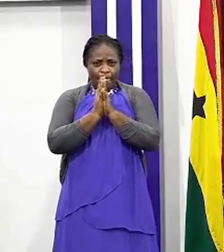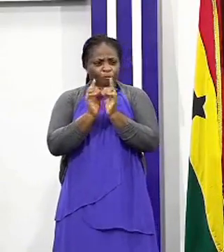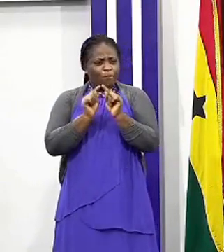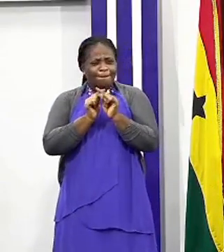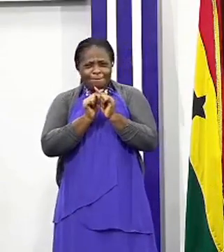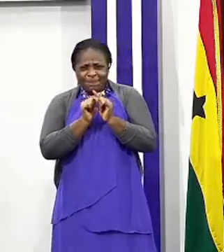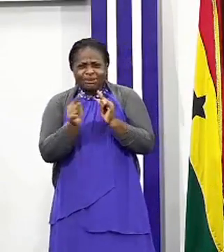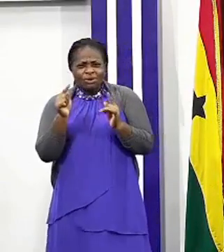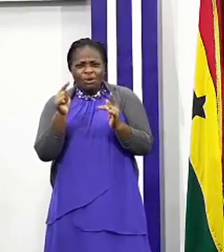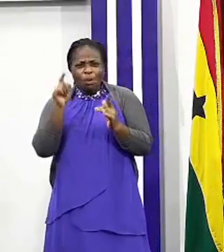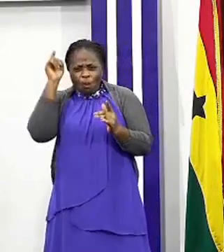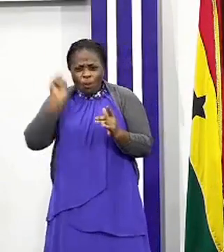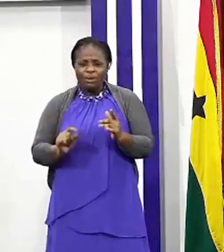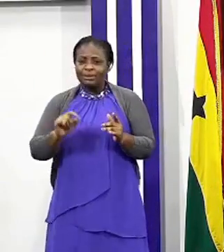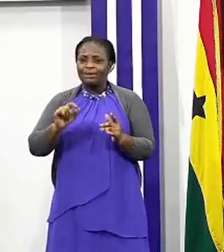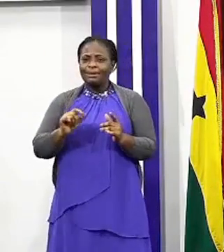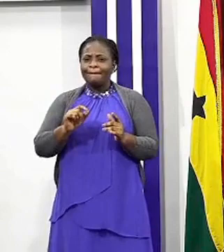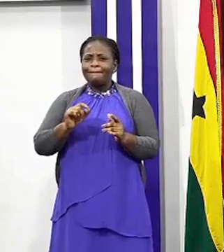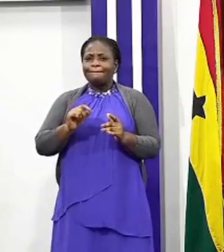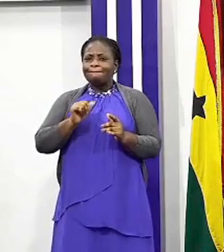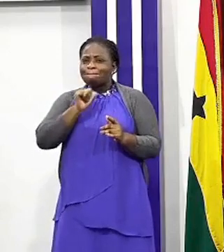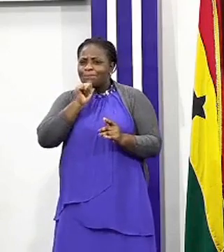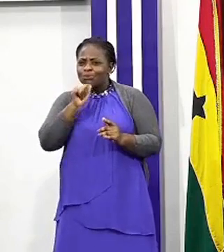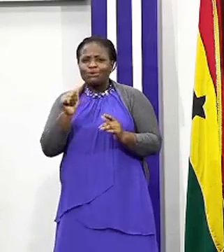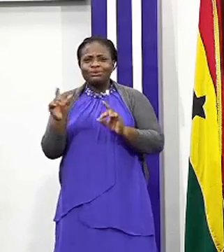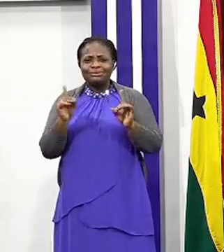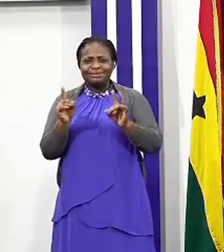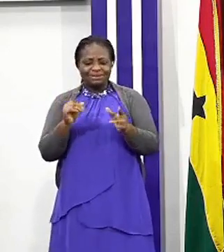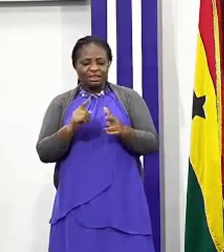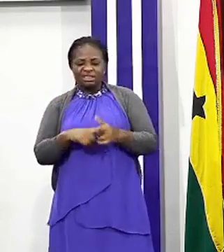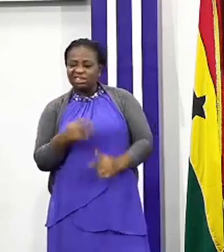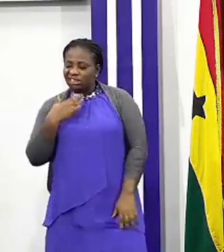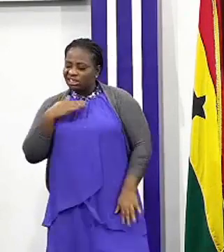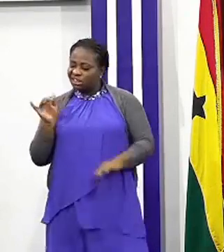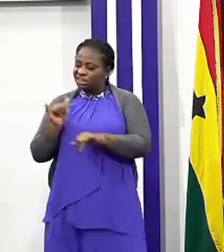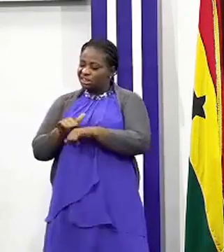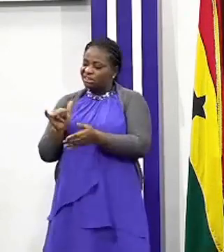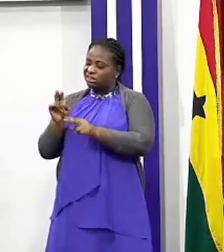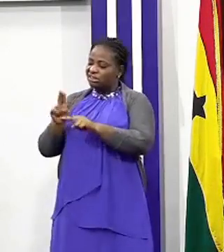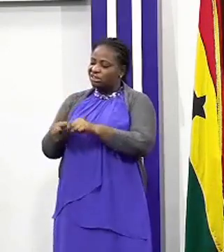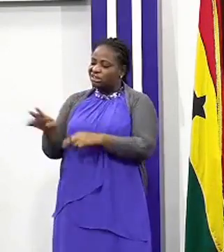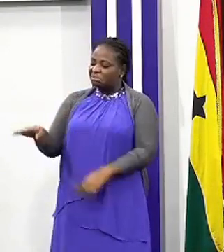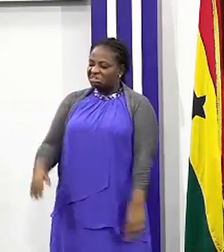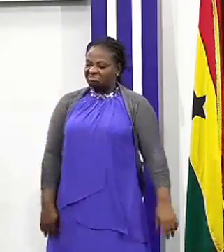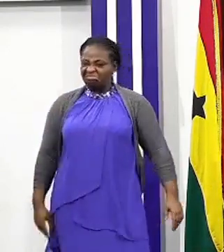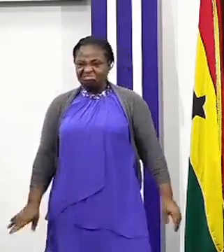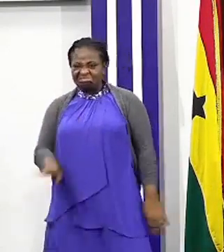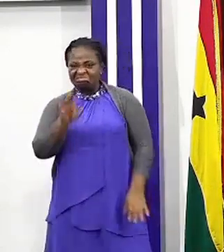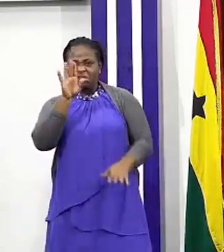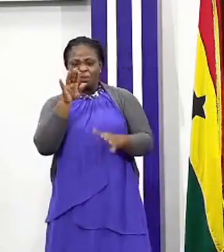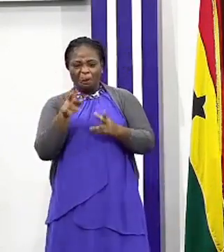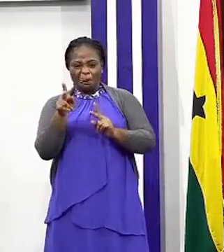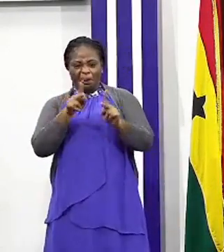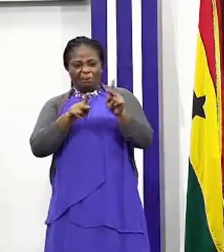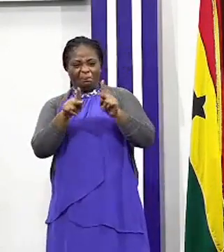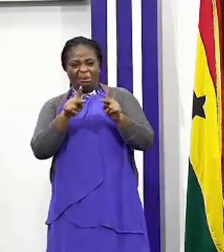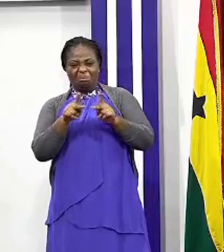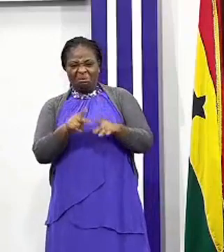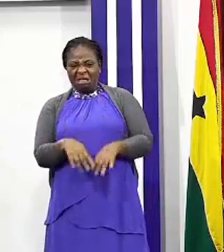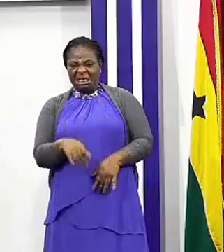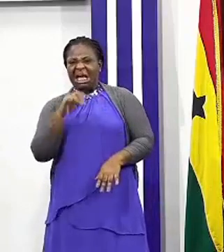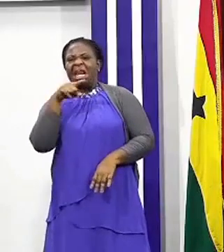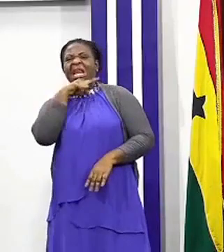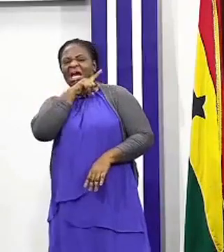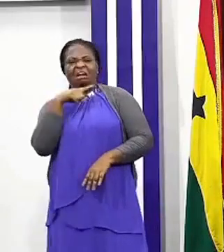en ni se ye ni se, ye be tina bebi ni ya kena na ye susun se, di ya experts ni di omu ni mi di eno, omu di